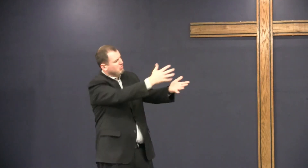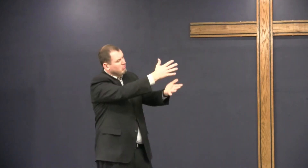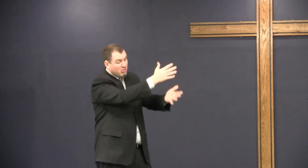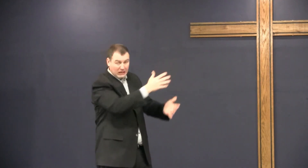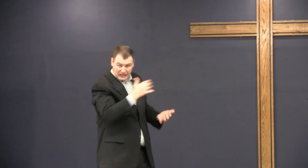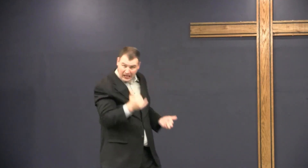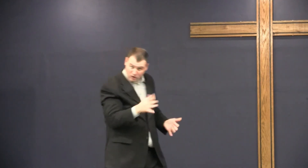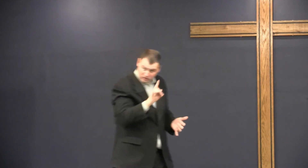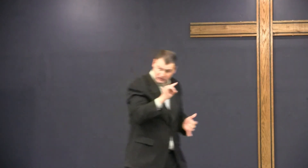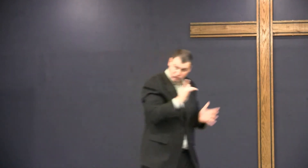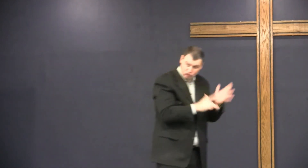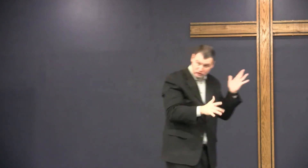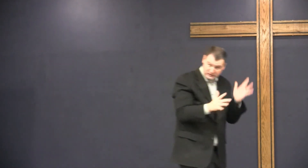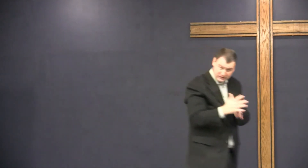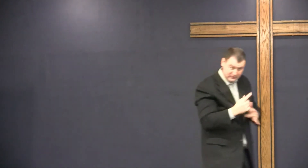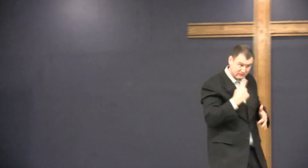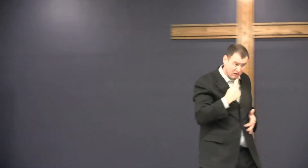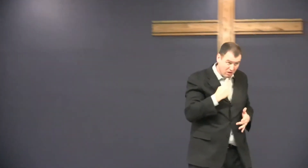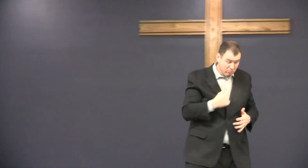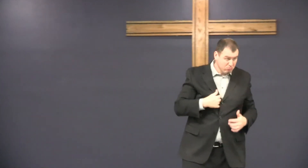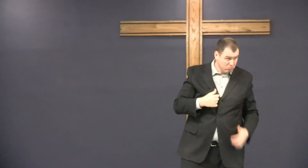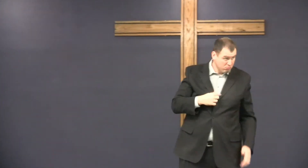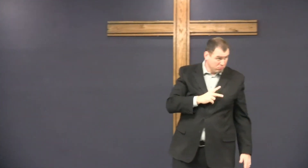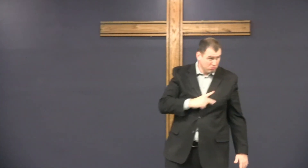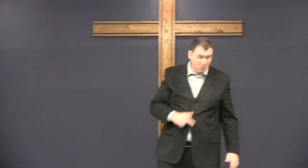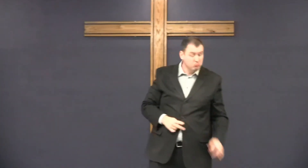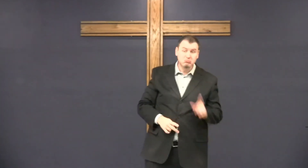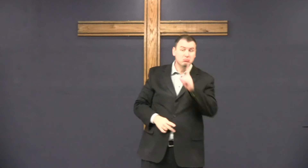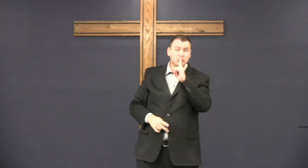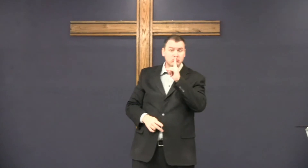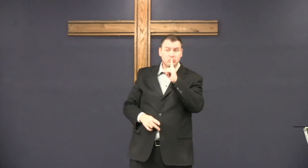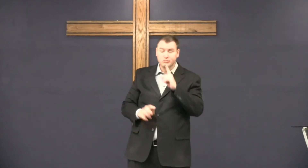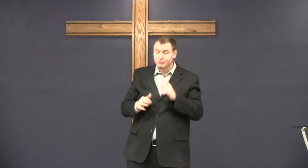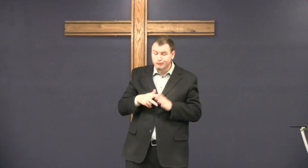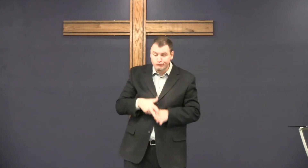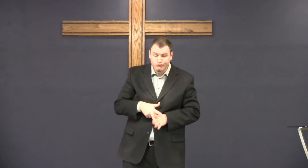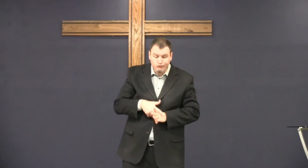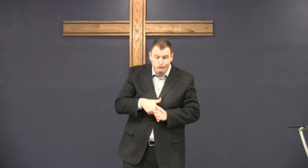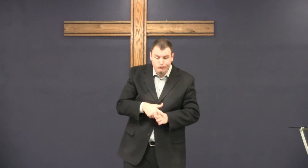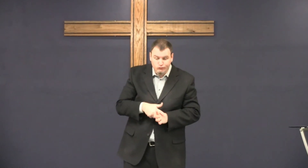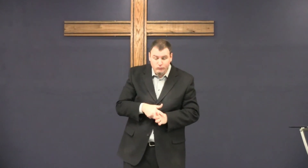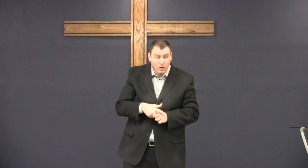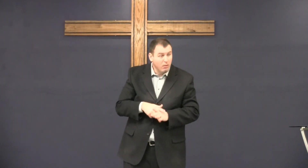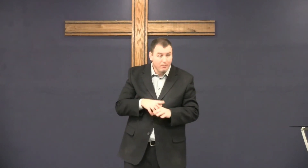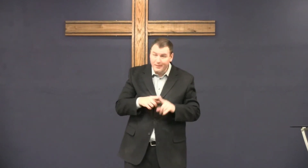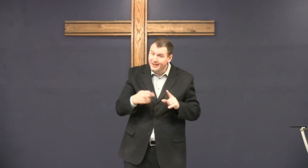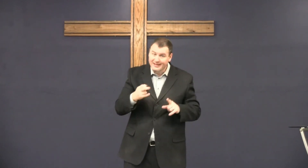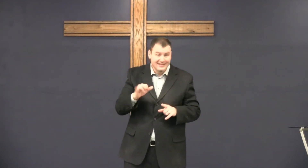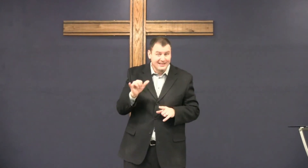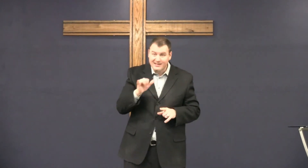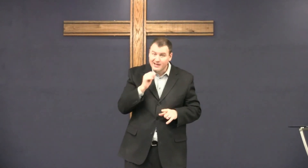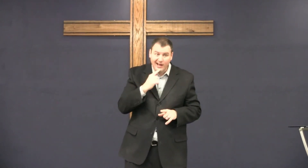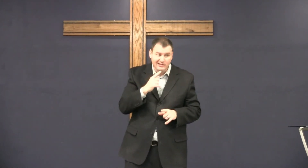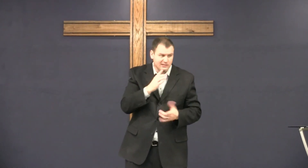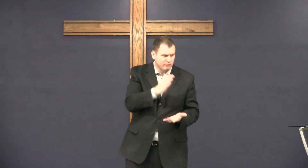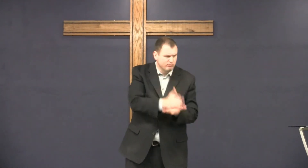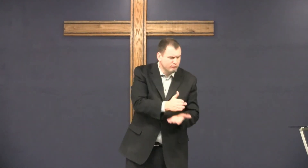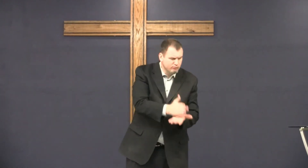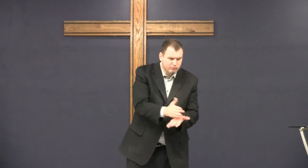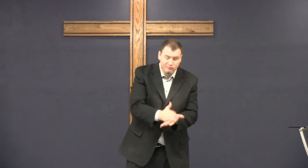Saying these things, Jesus. And what did Jesus say? Did he say, I am the king? No. He just came in